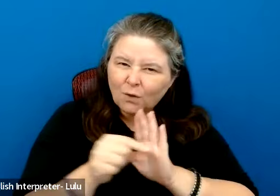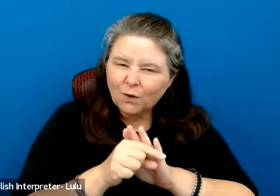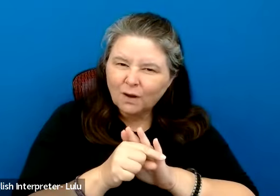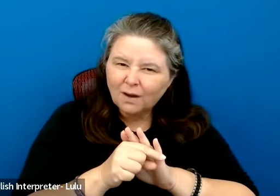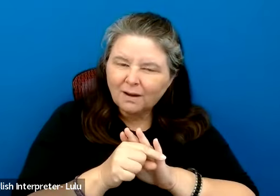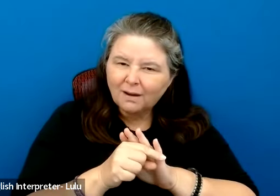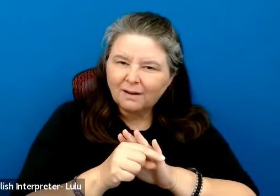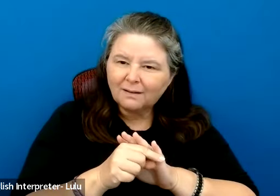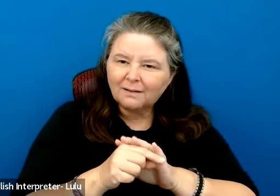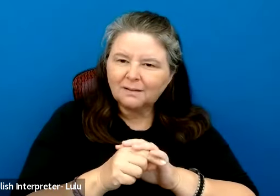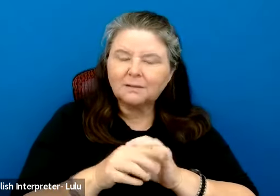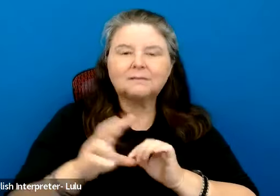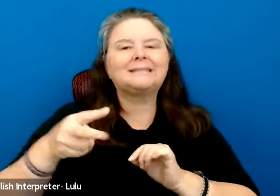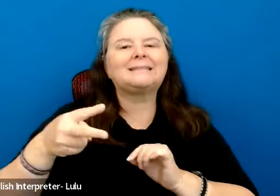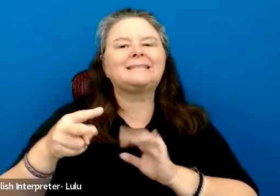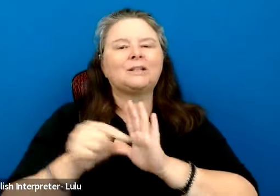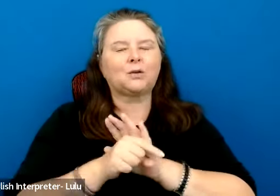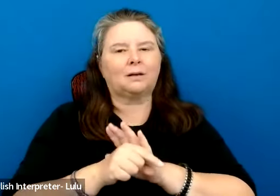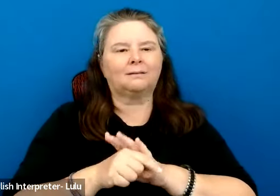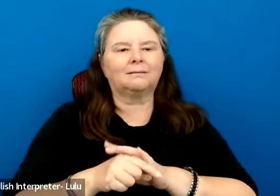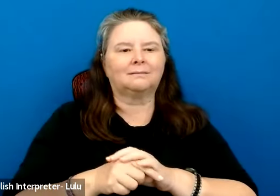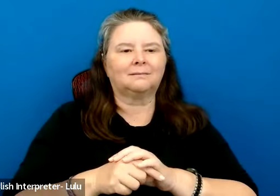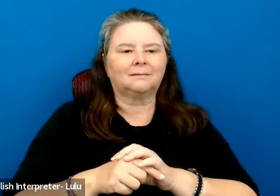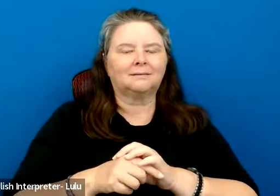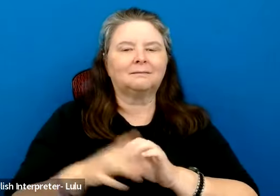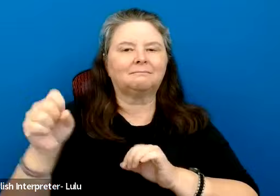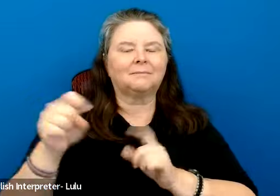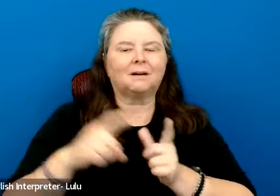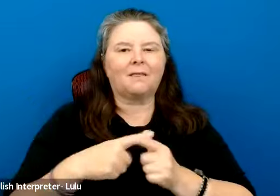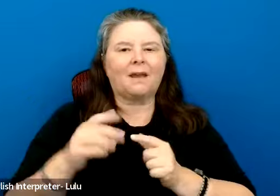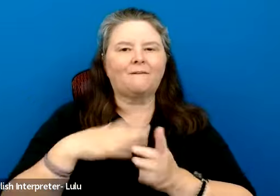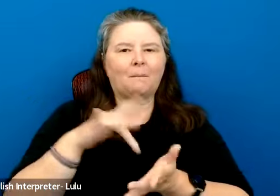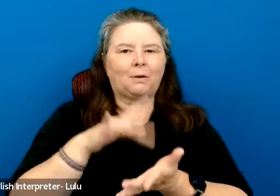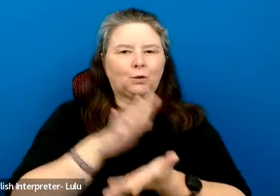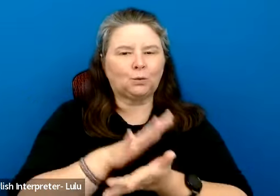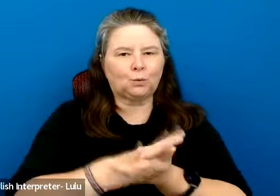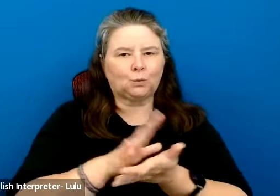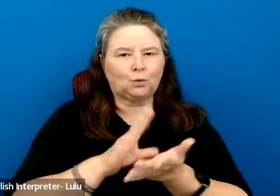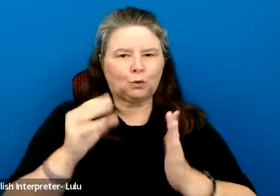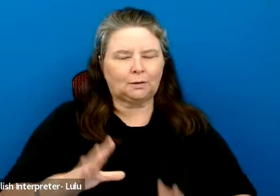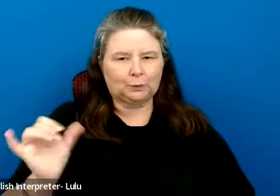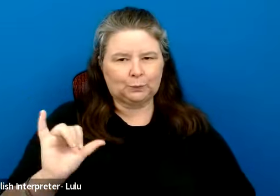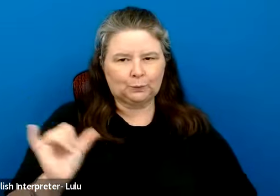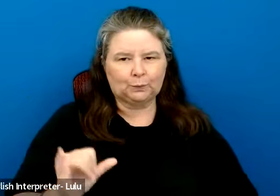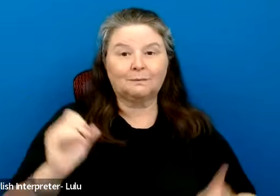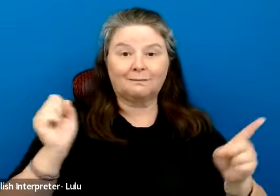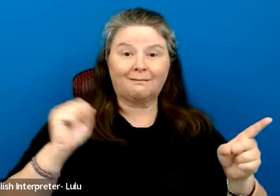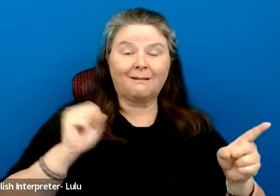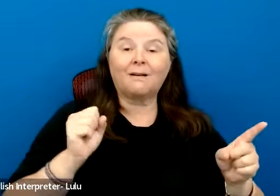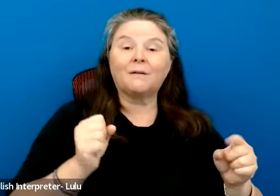She's second grader, and then there's a middle school student as well. Yeah,